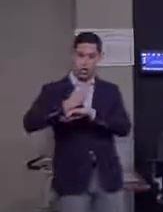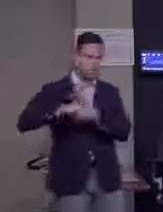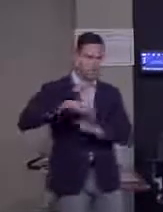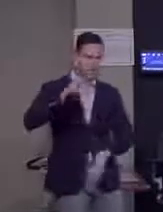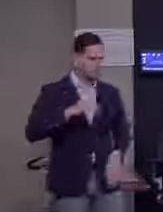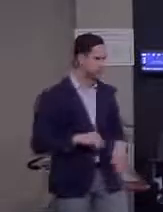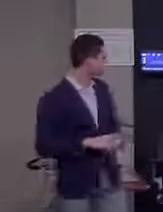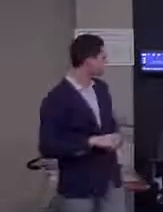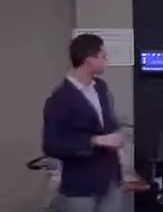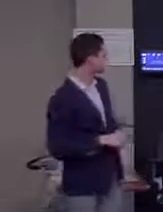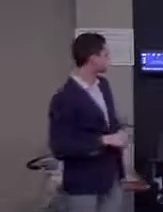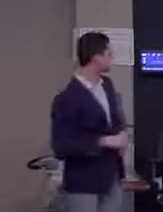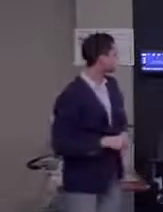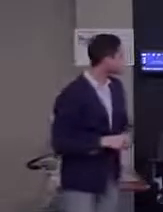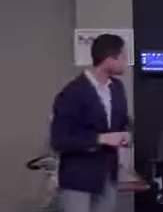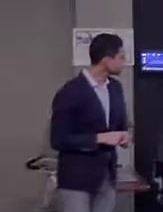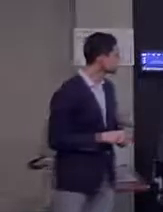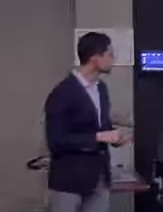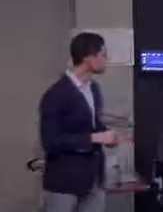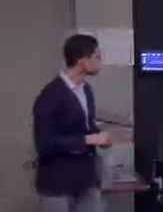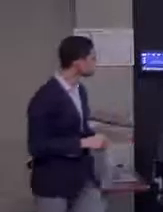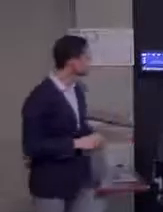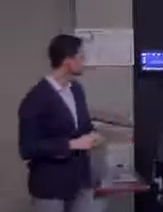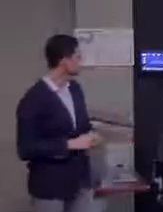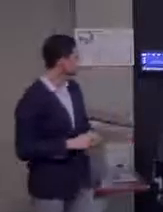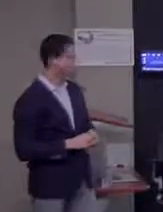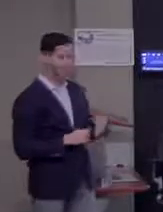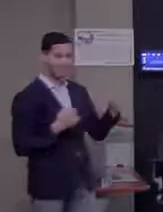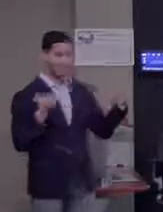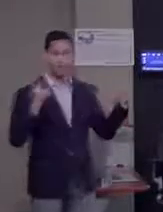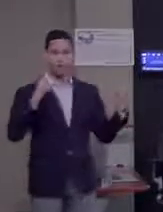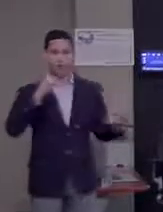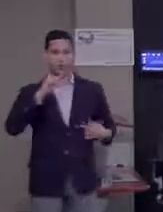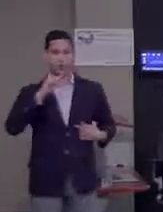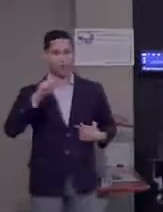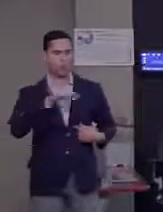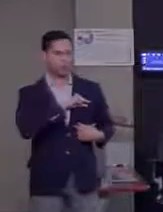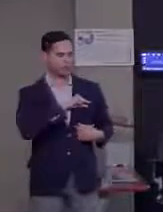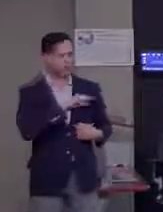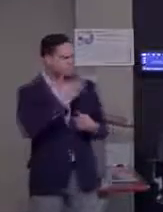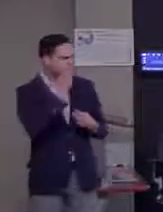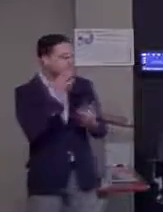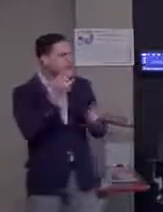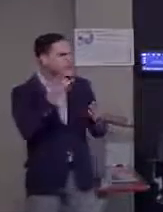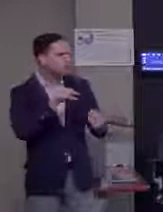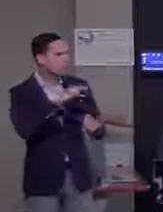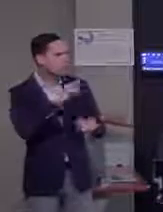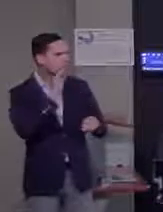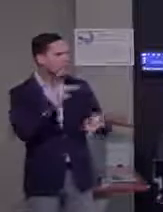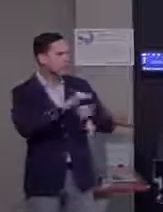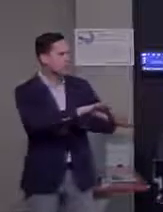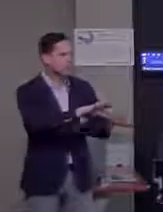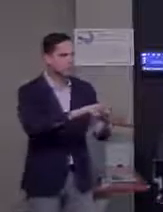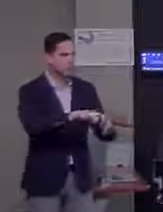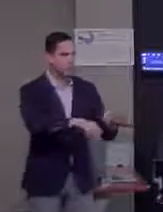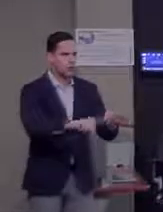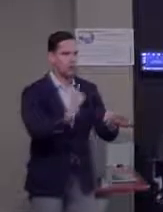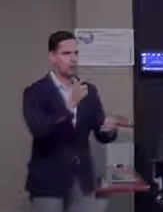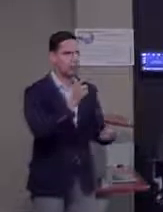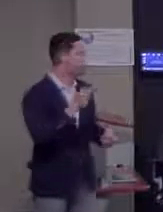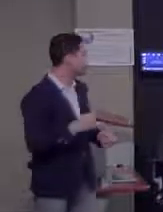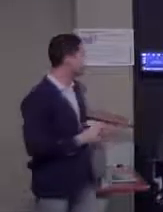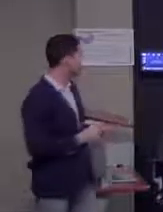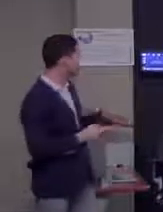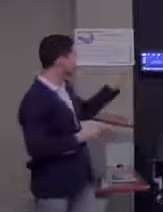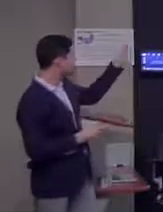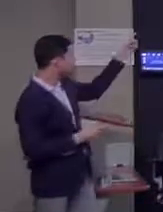unique prediction of the quality of the input on the layers that Roberta had told you about. And it turned out